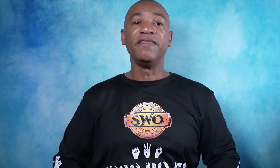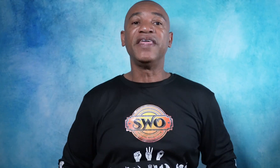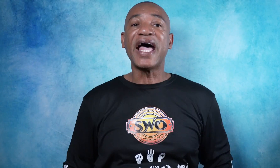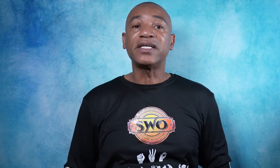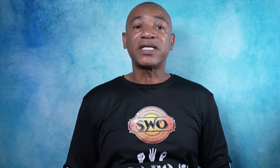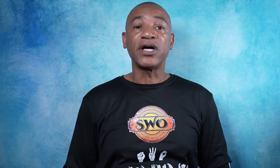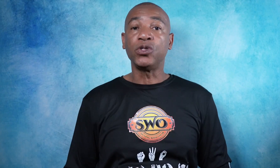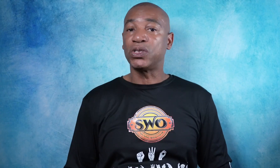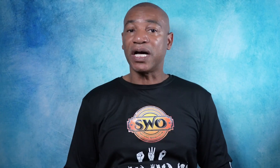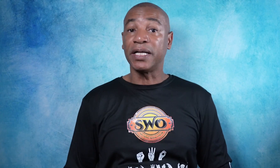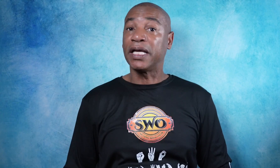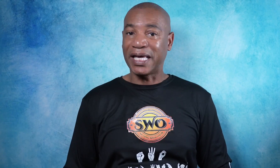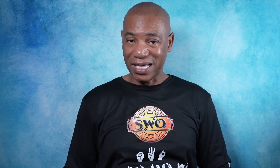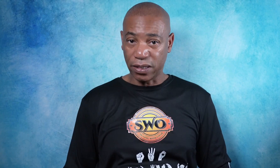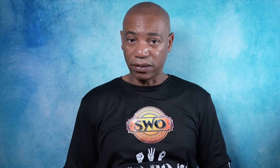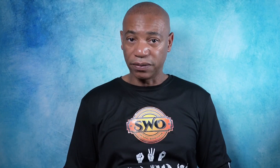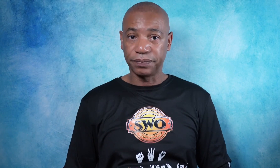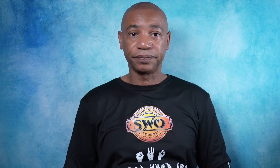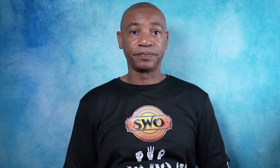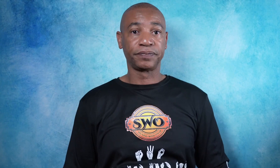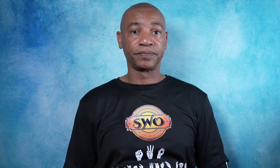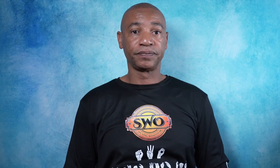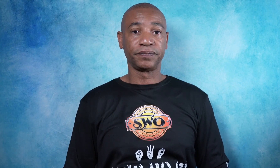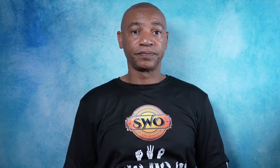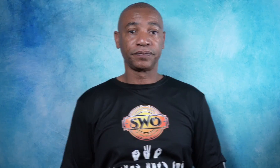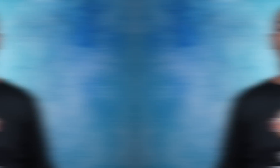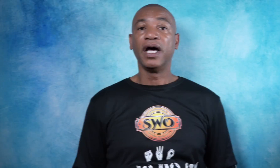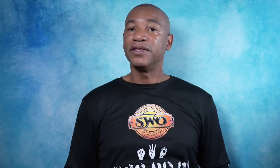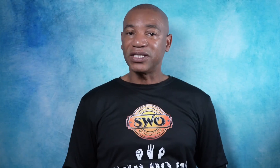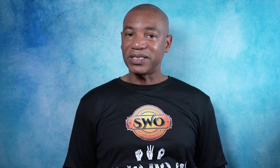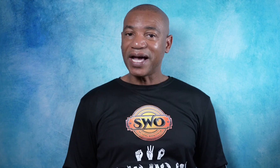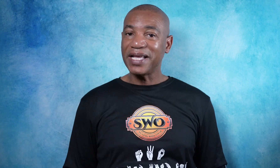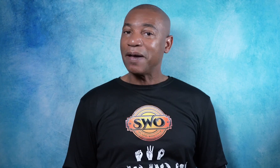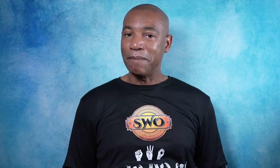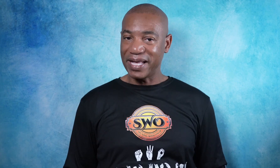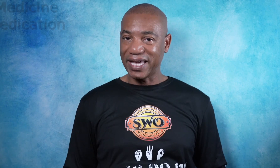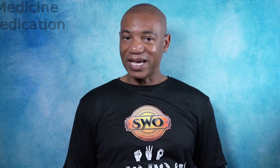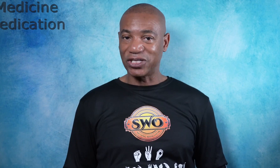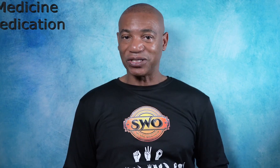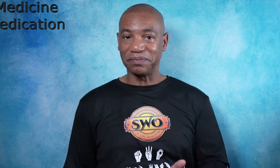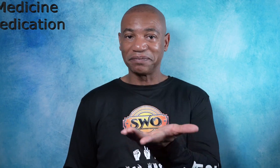That is how you sign kill. The sign medication.